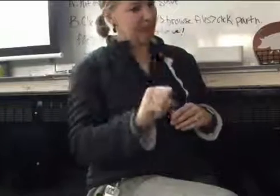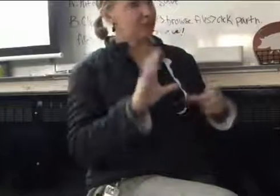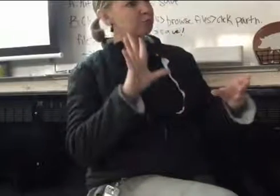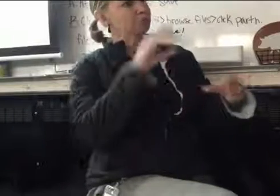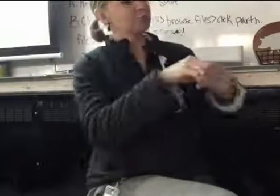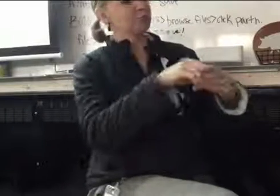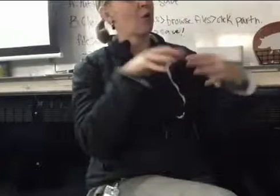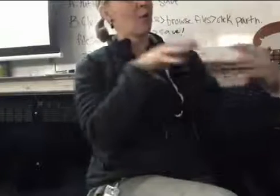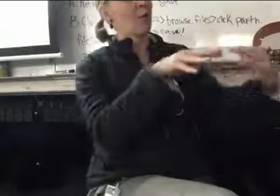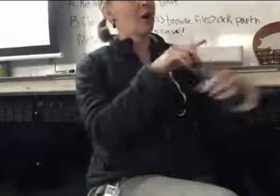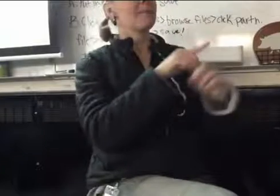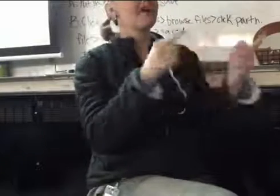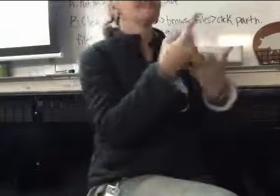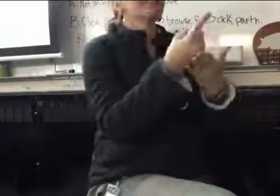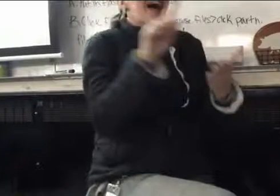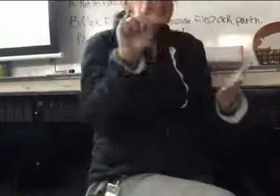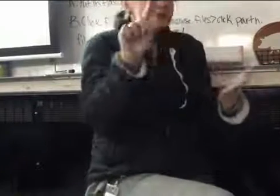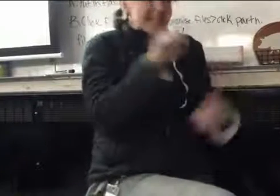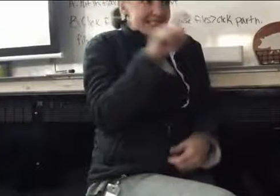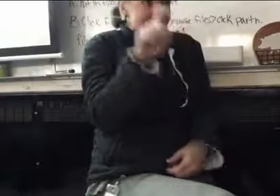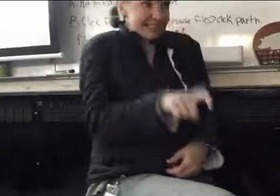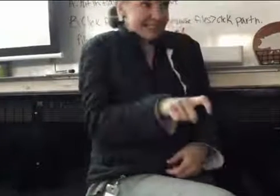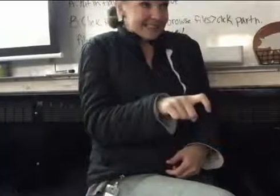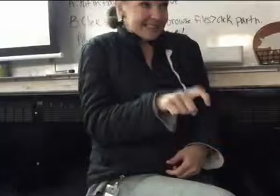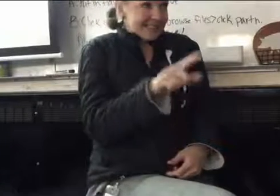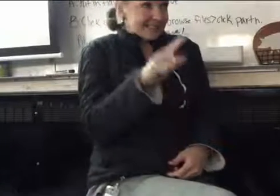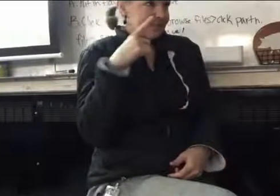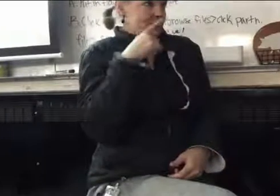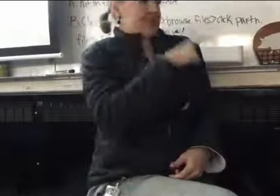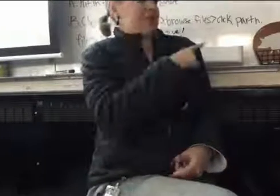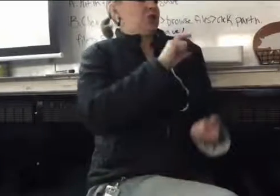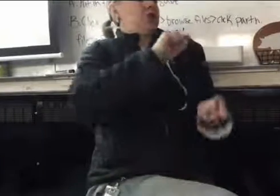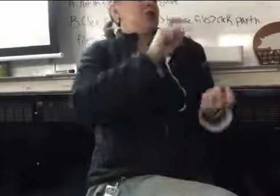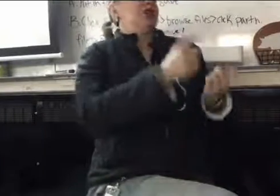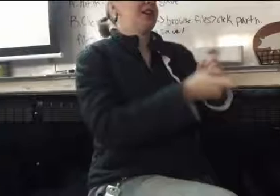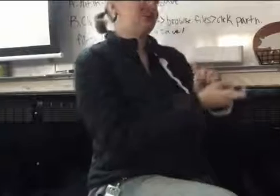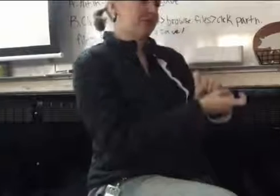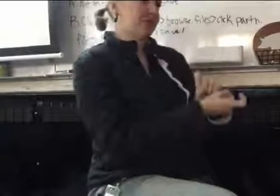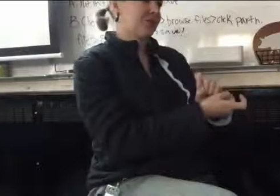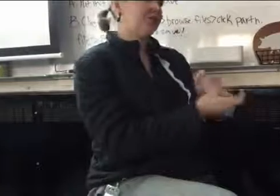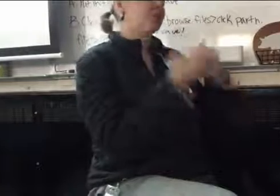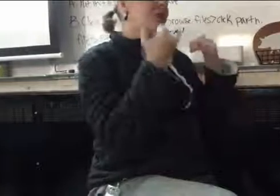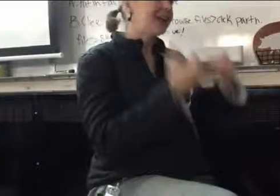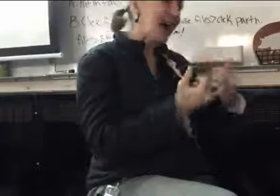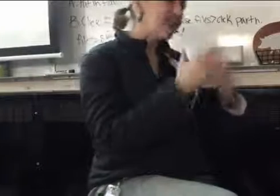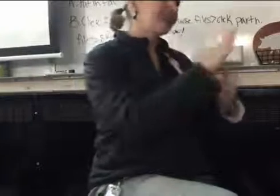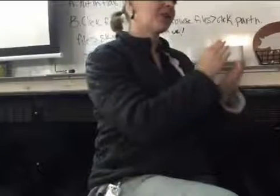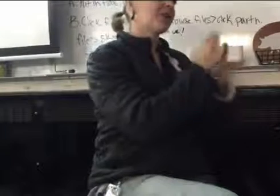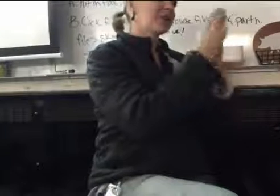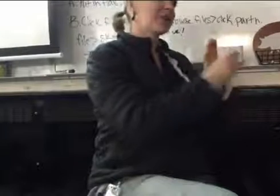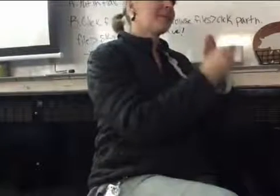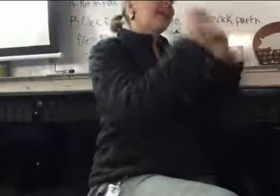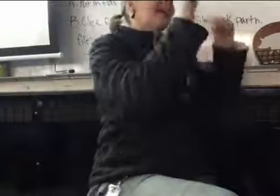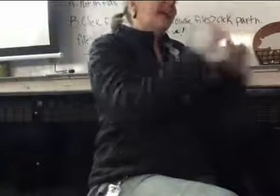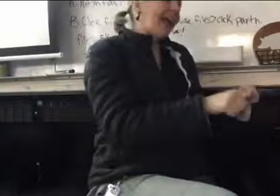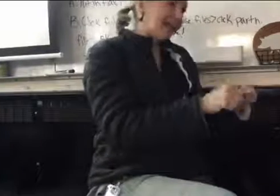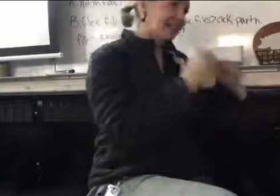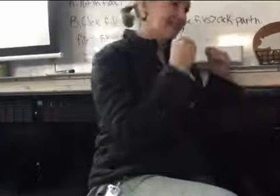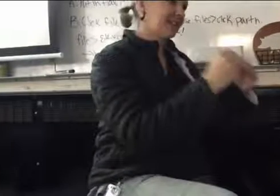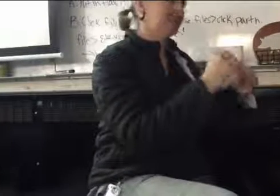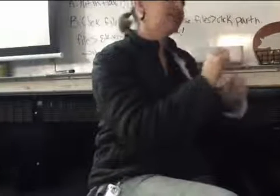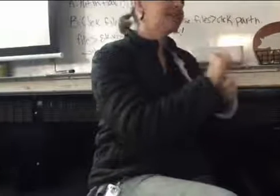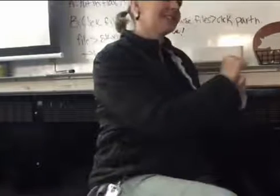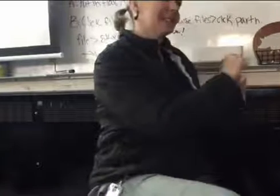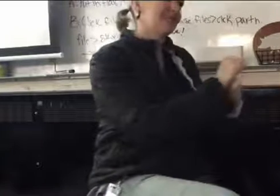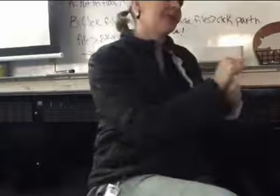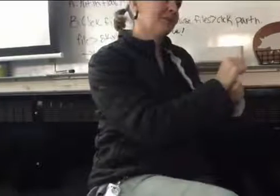of last week, the Texas legislature changed this, so for the first time in their curriculum, they are now allowed to teach that slavery was a major